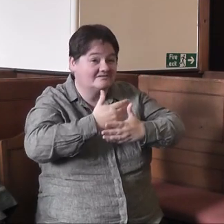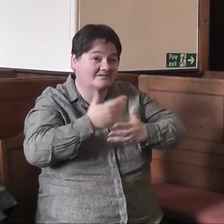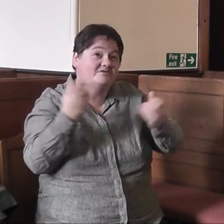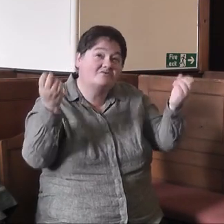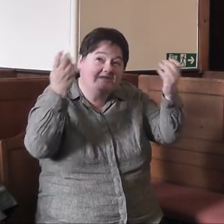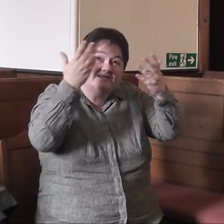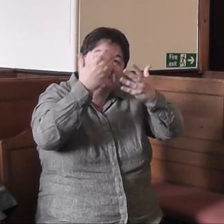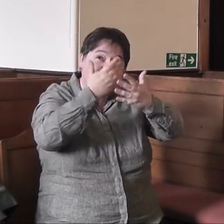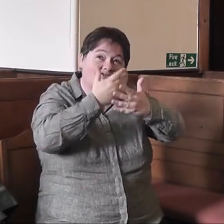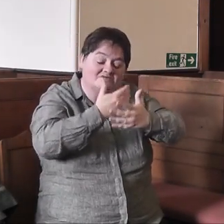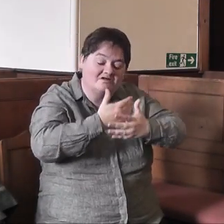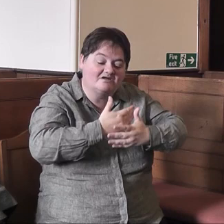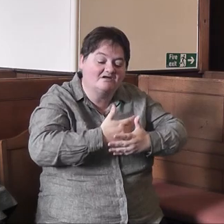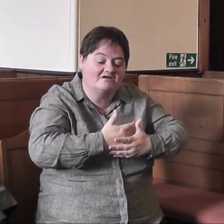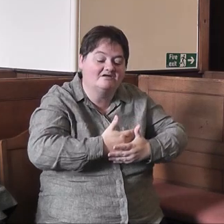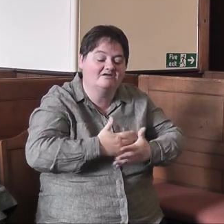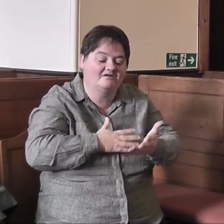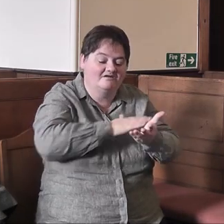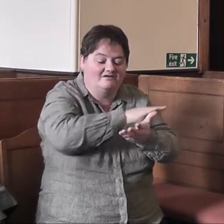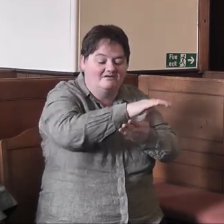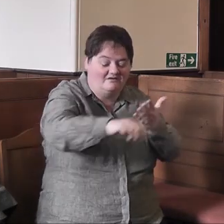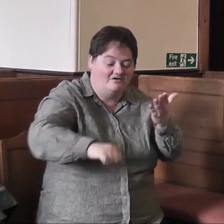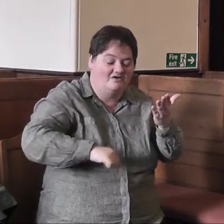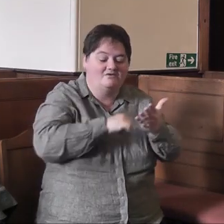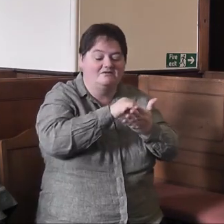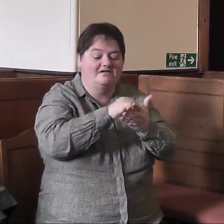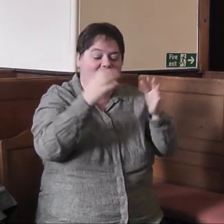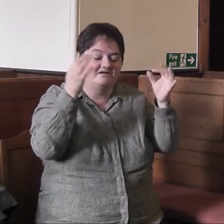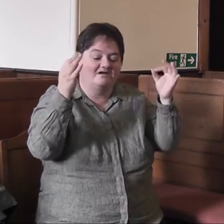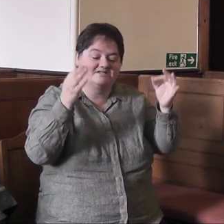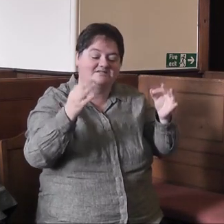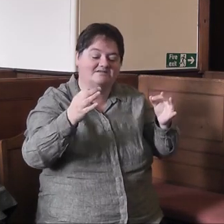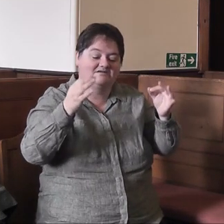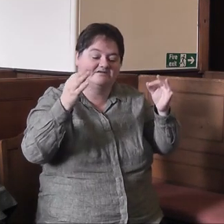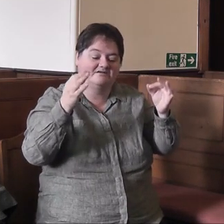So he's got that special night here, holy the night.